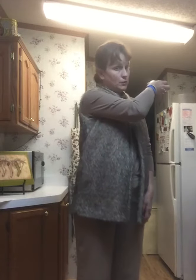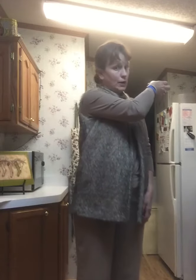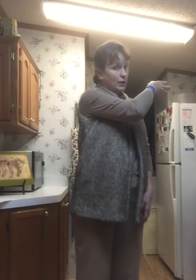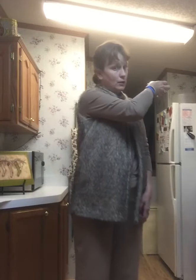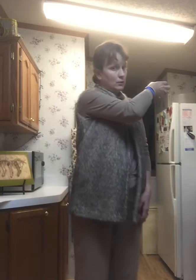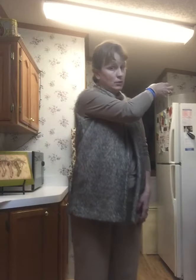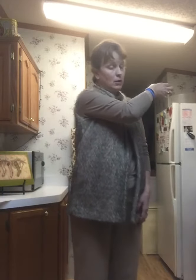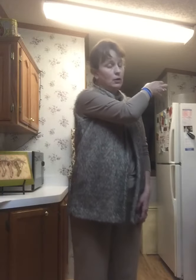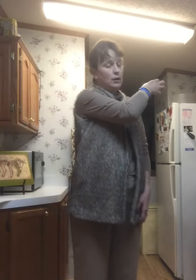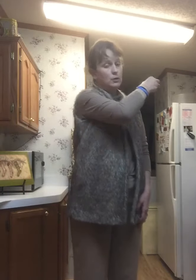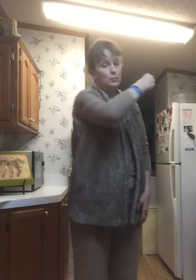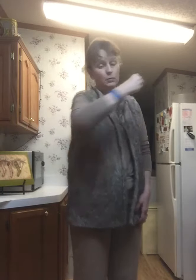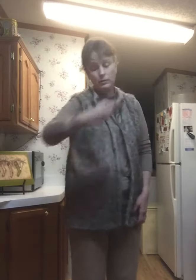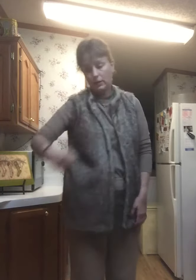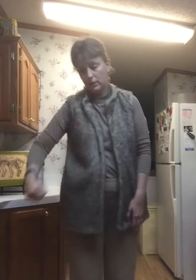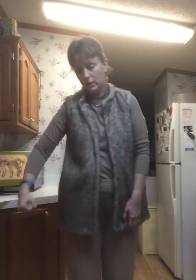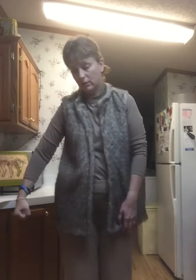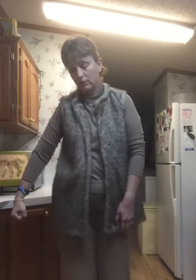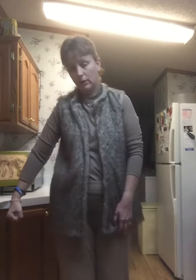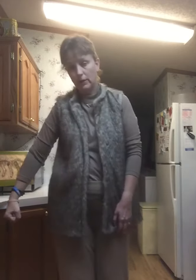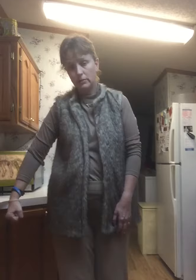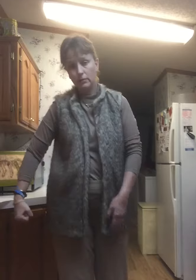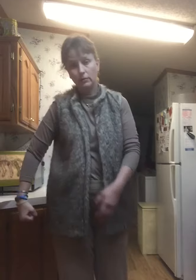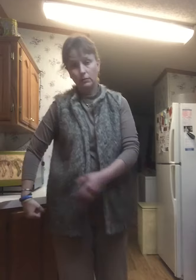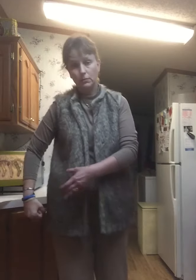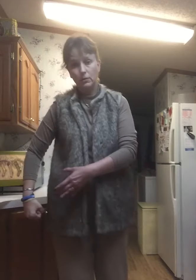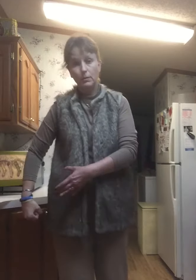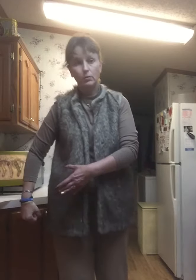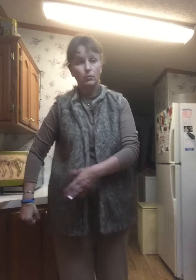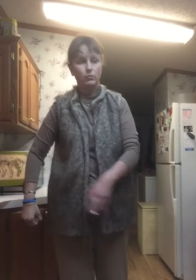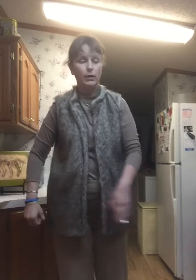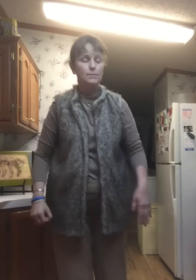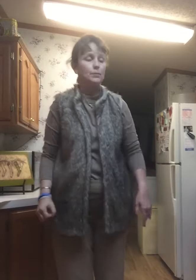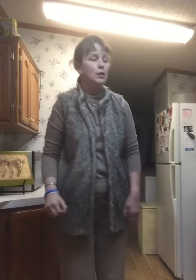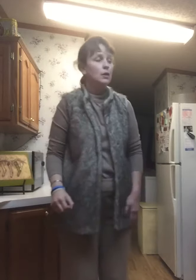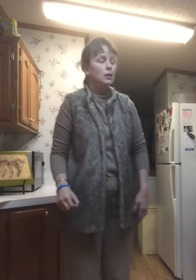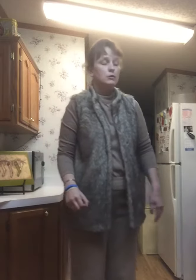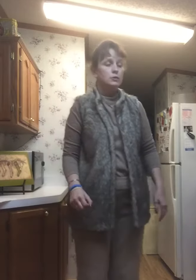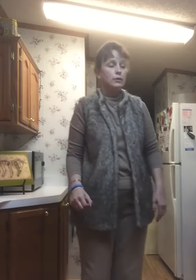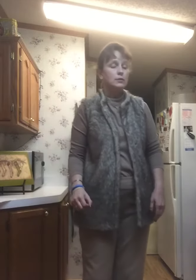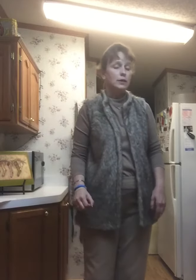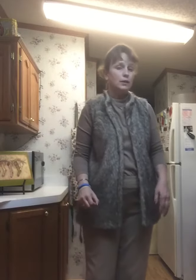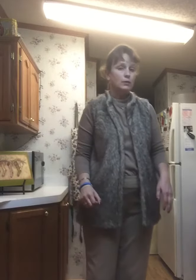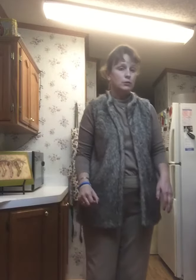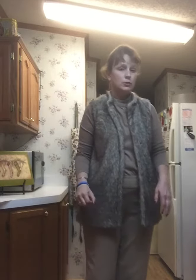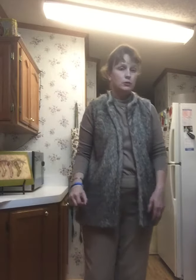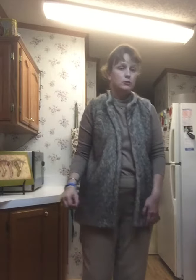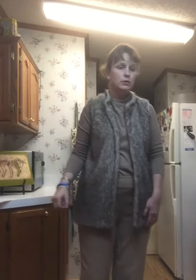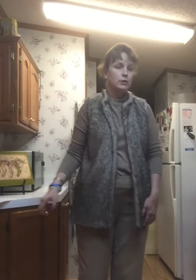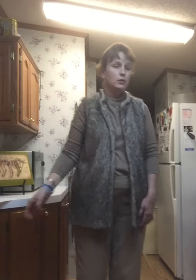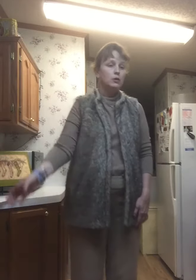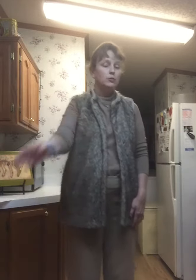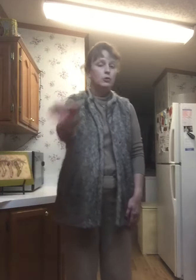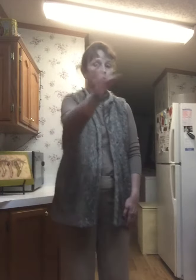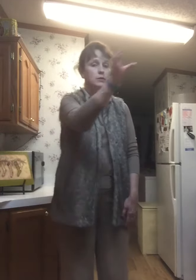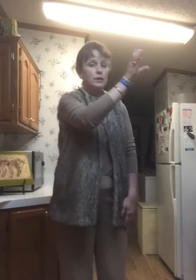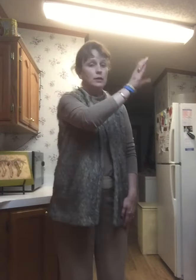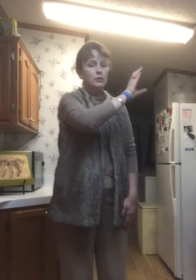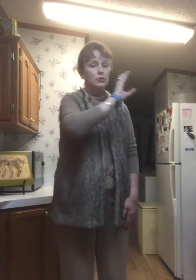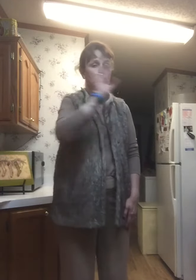right? And you pull it down here, right? To the buckle, right? So that's kind of like what you're going to do here. You're going to take it, you're going to